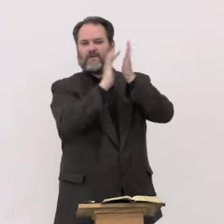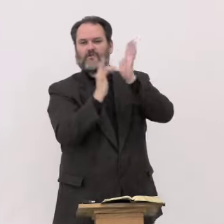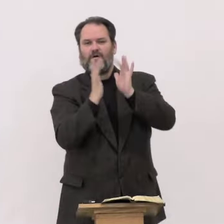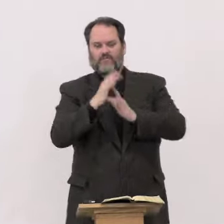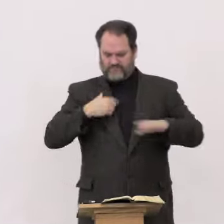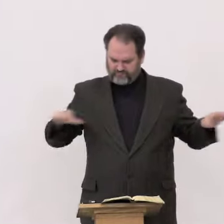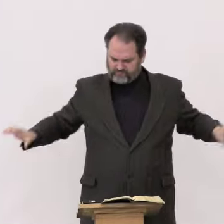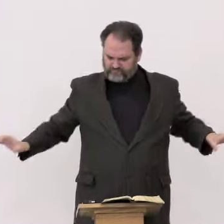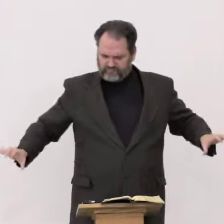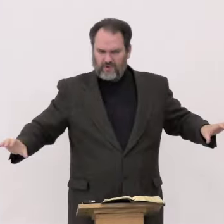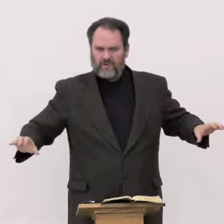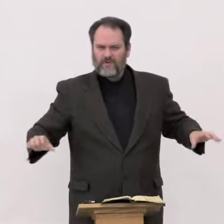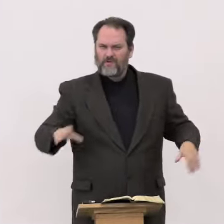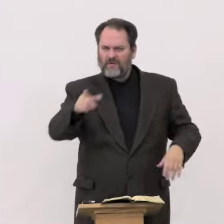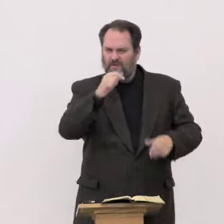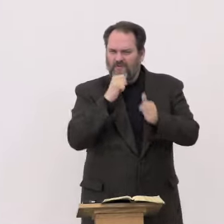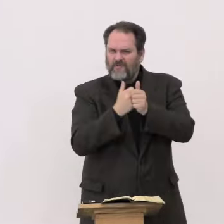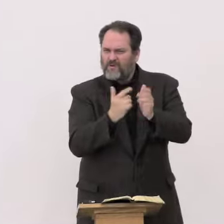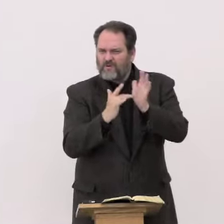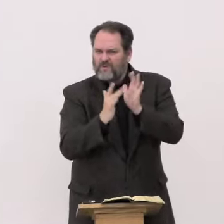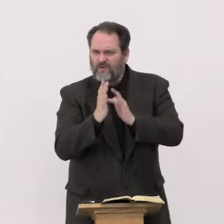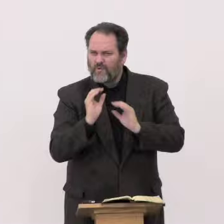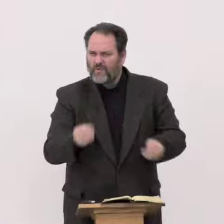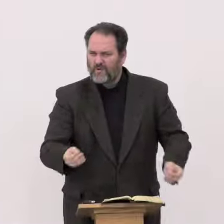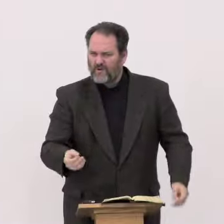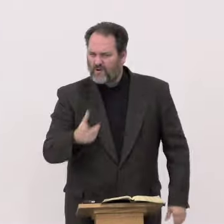When I tell you, do all that stuff.